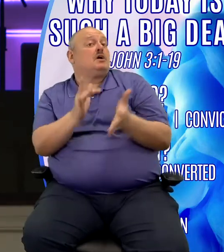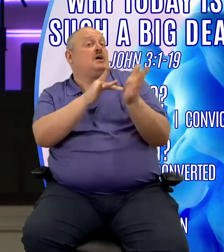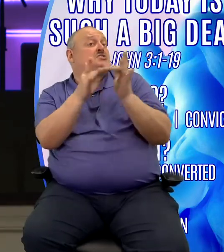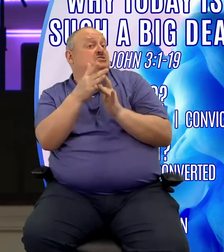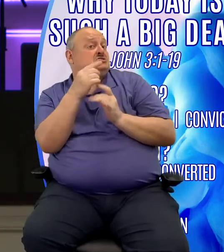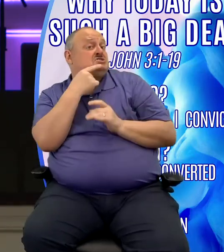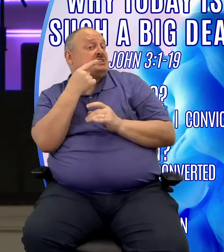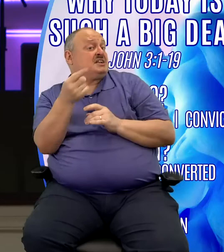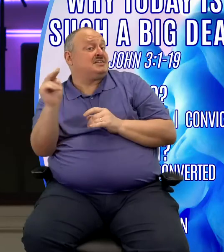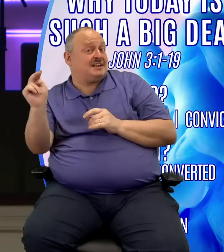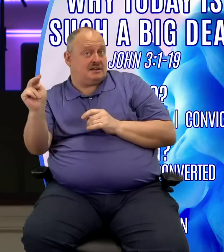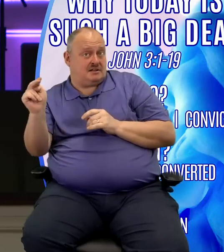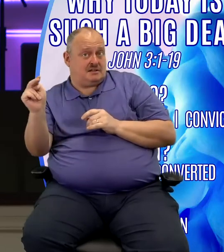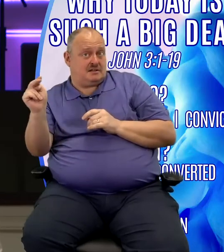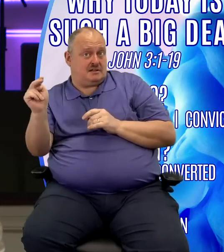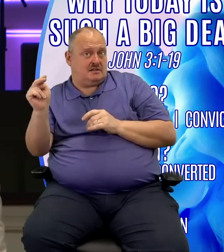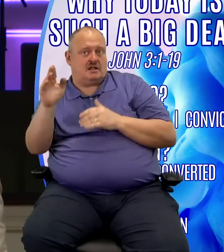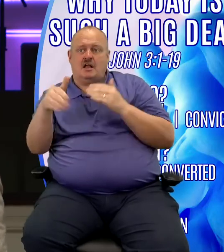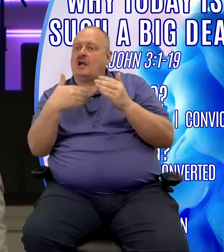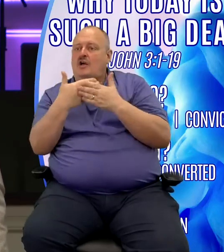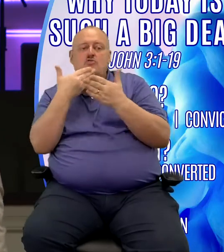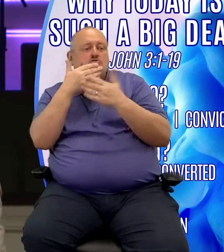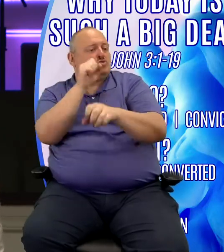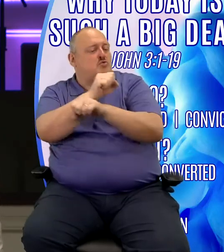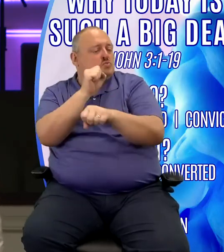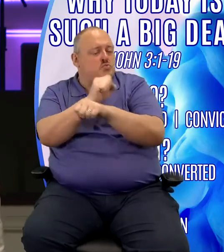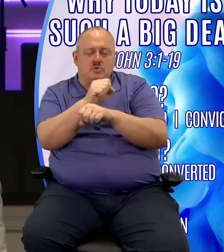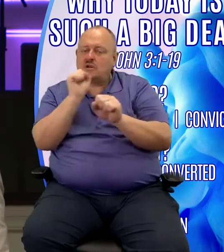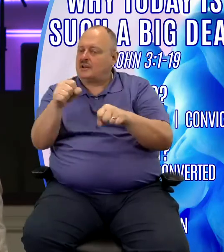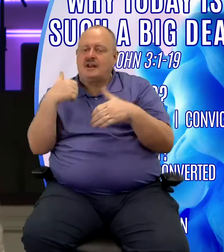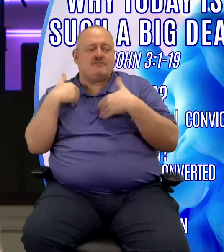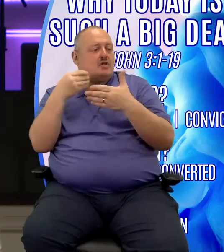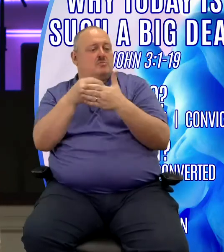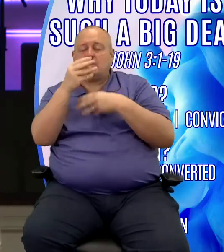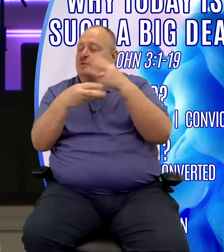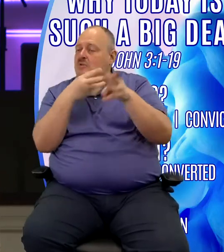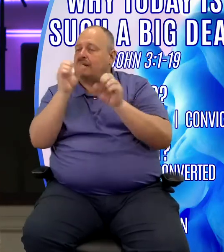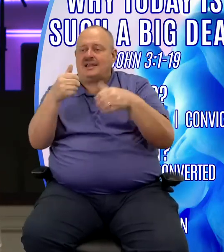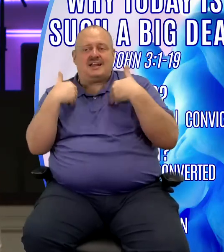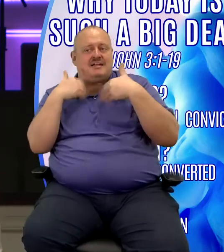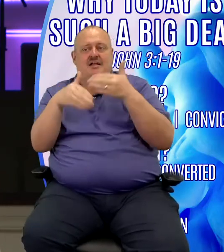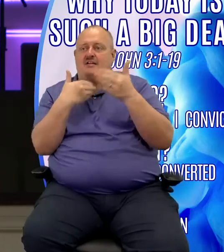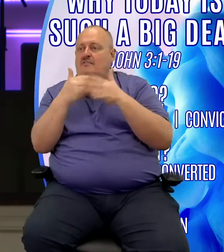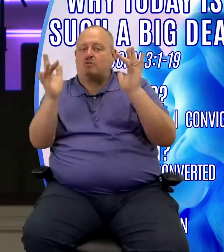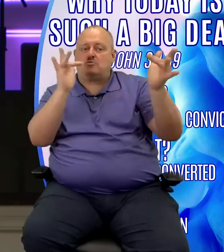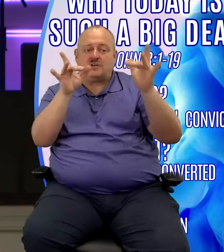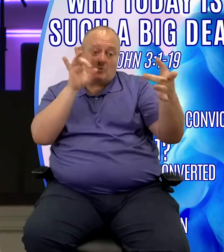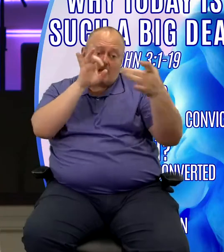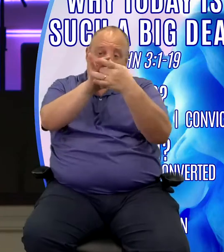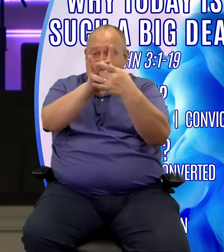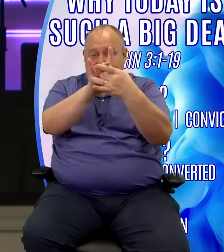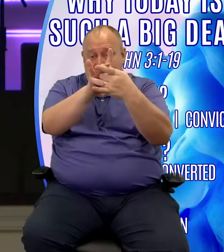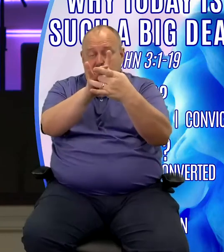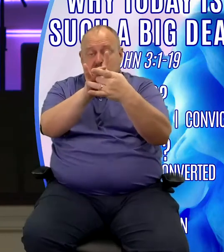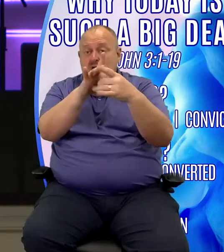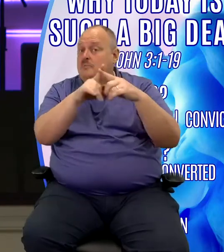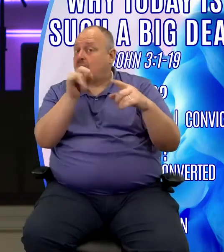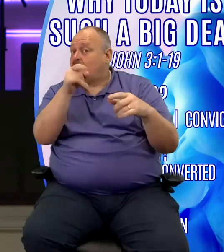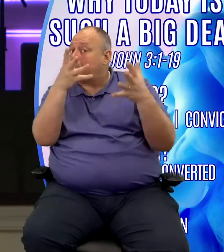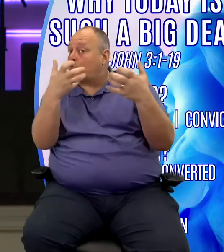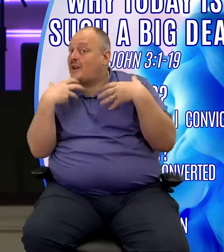telling Nicodemus? You can have all the good works in the world, you can have all the money in the world, you can have all the networking connections in the world, but if you want to